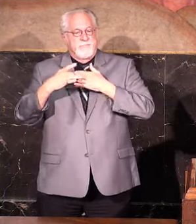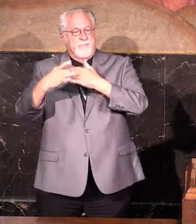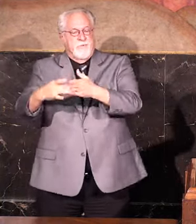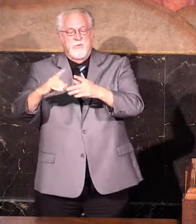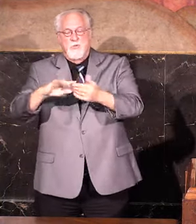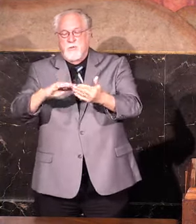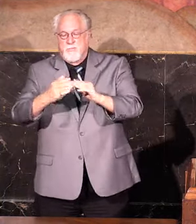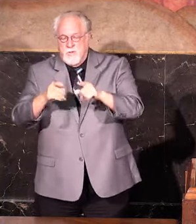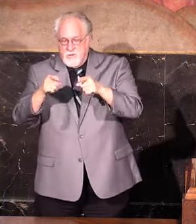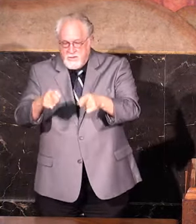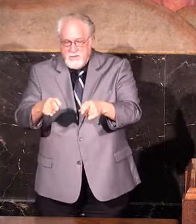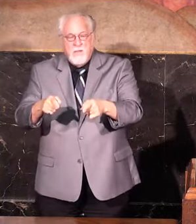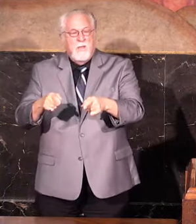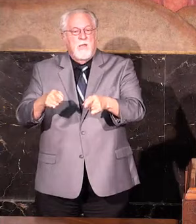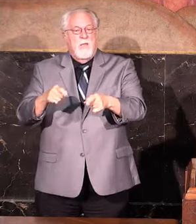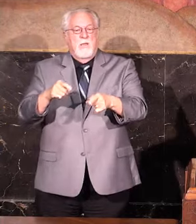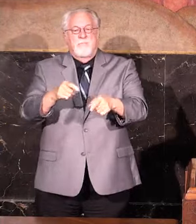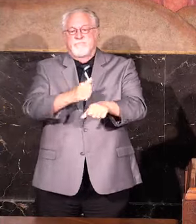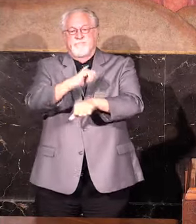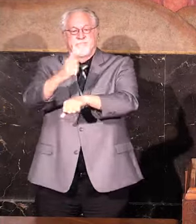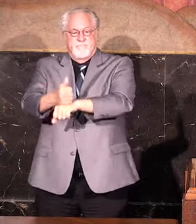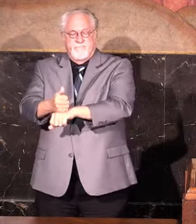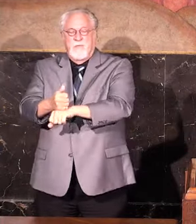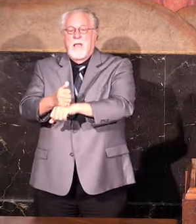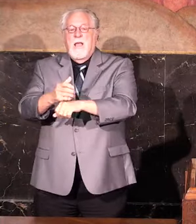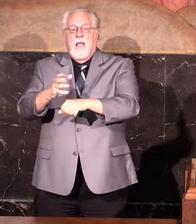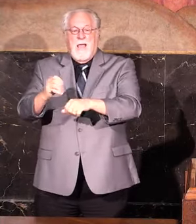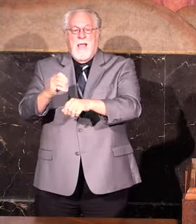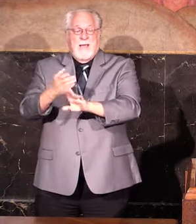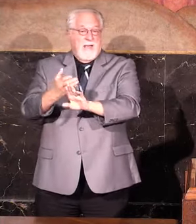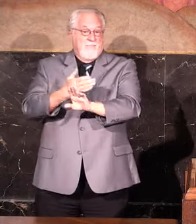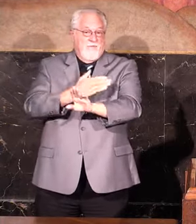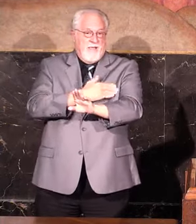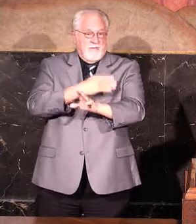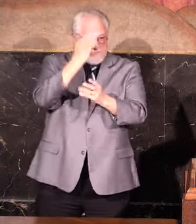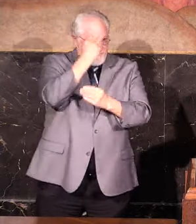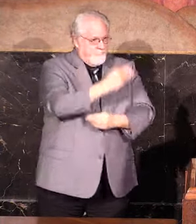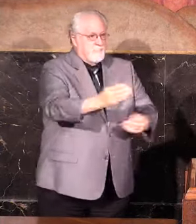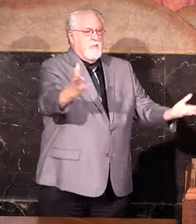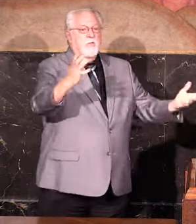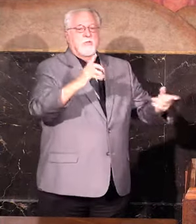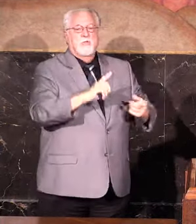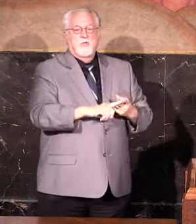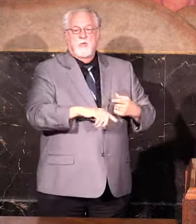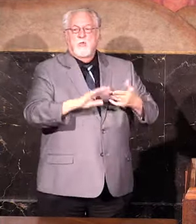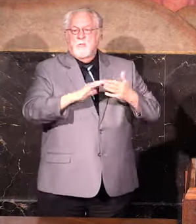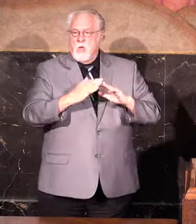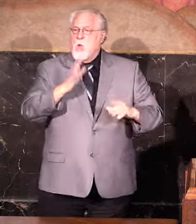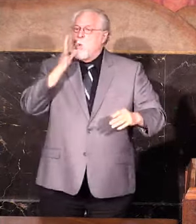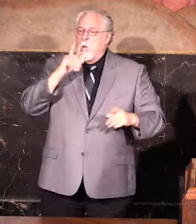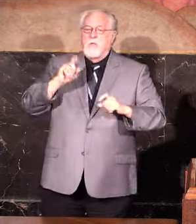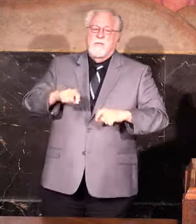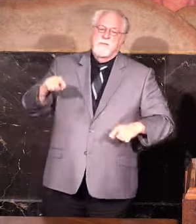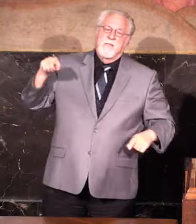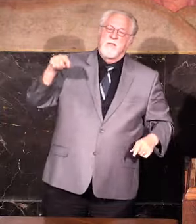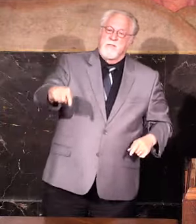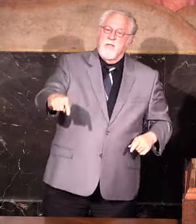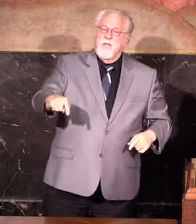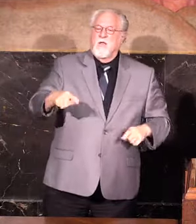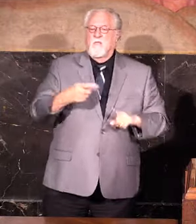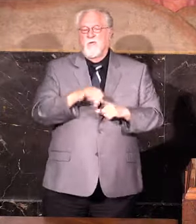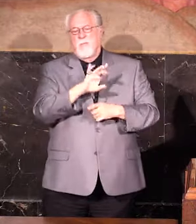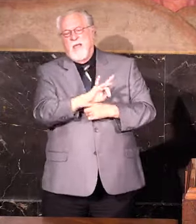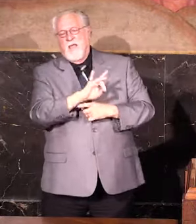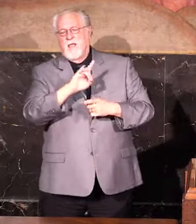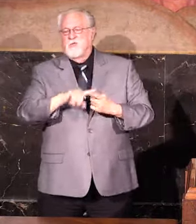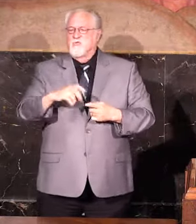community in Louisiana, and in advance of that, they announce to the community, we're going to be testing from 8 a.m.